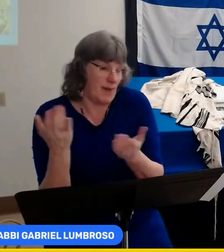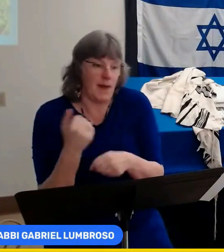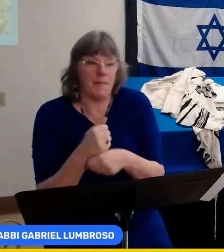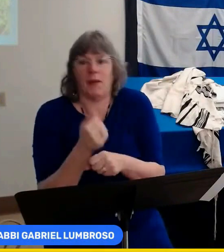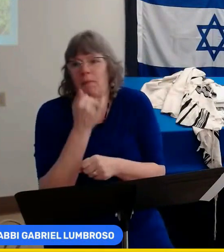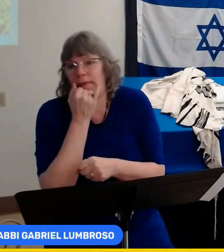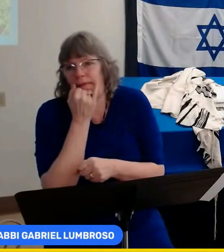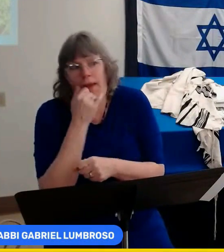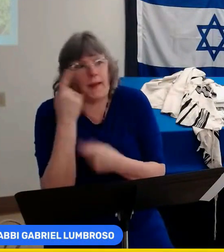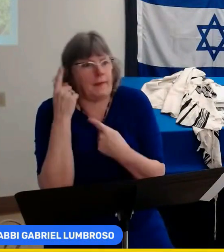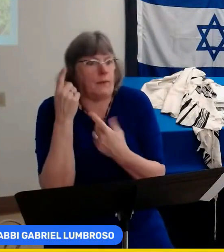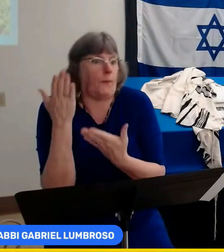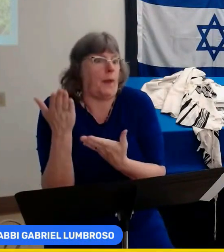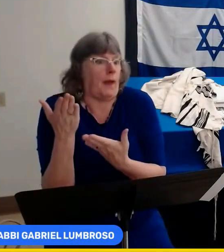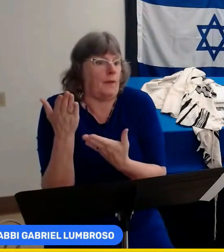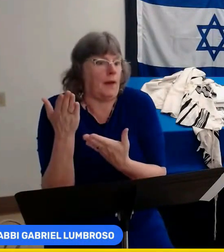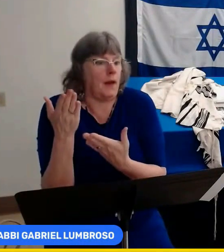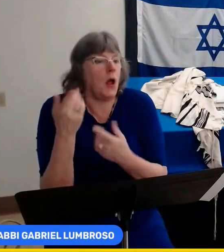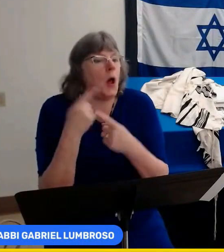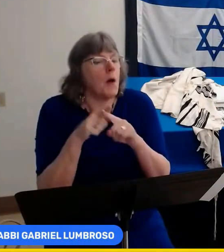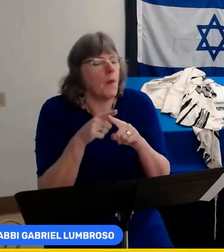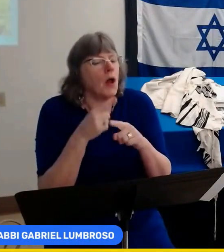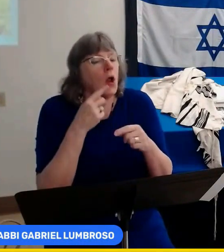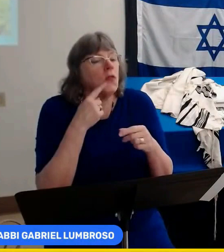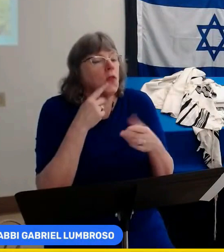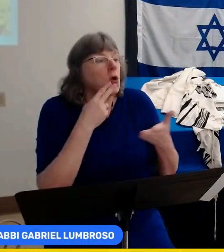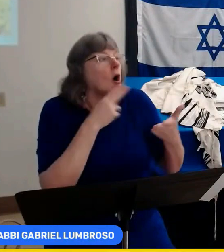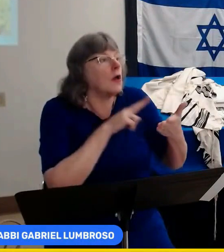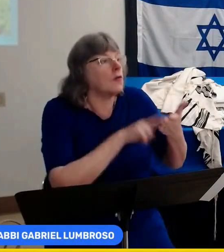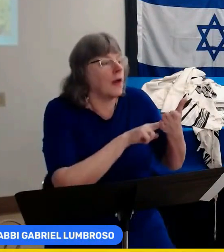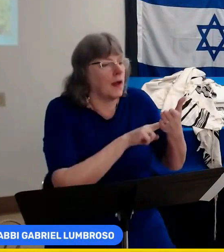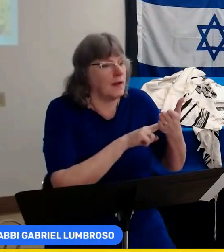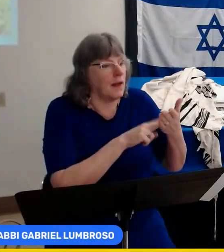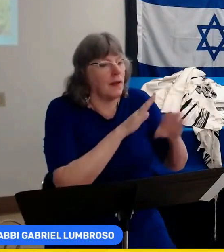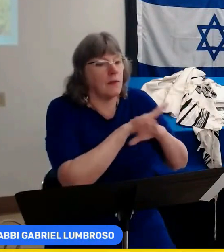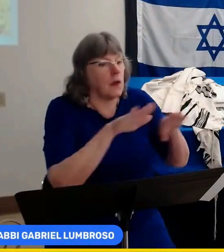A contract that says, do I have Exodus 33? No.